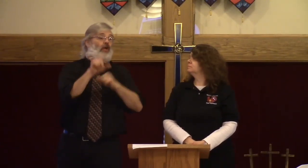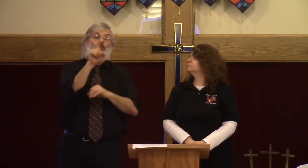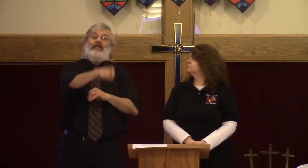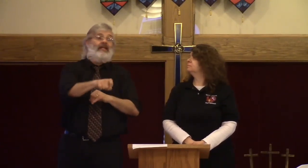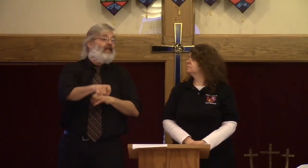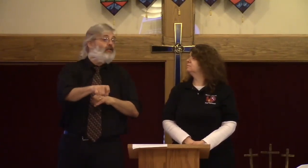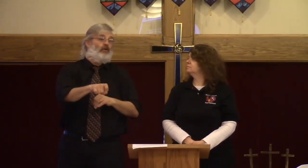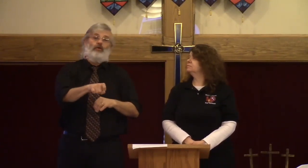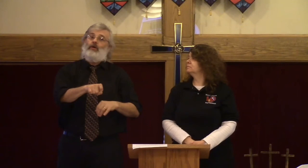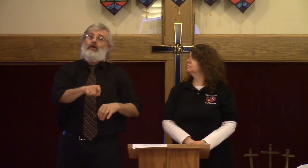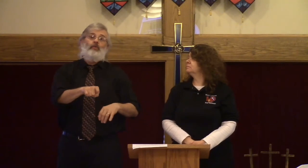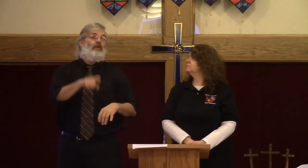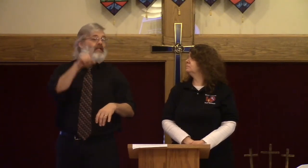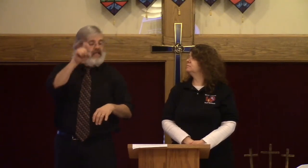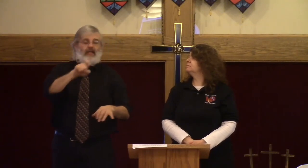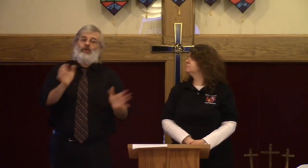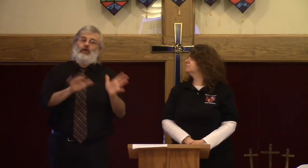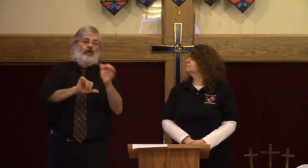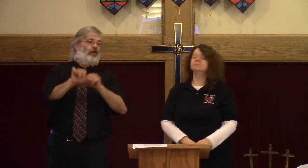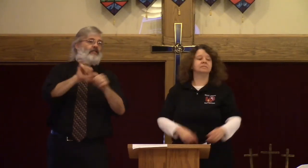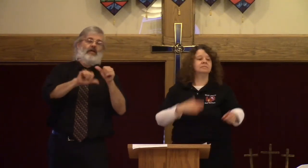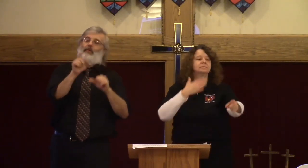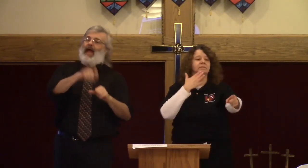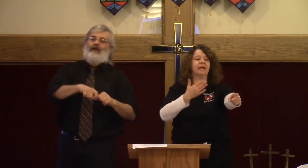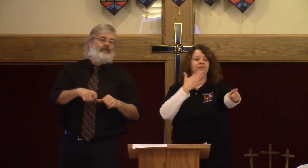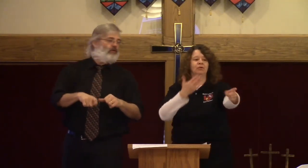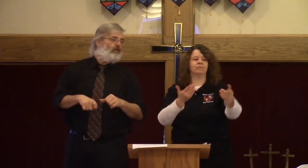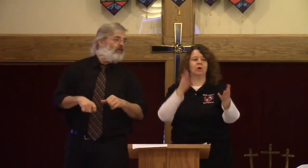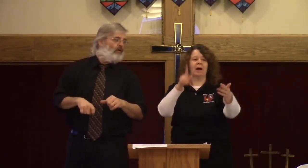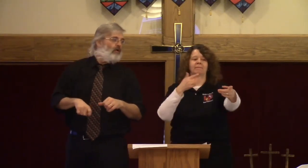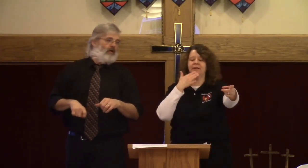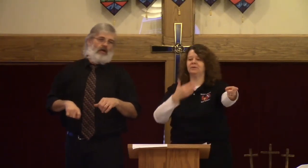We need to encourage each other. We have to.